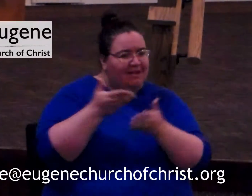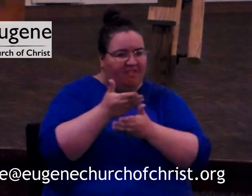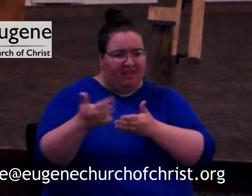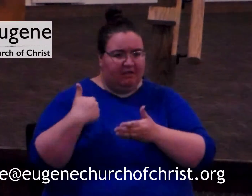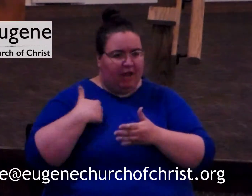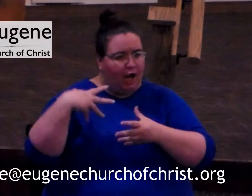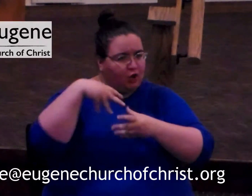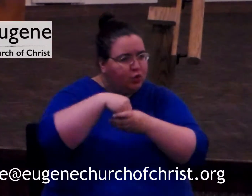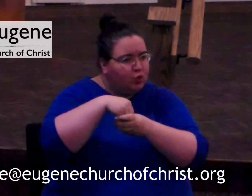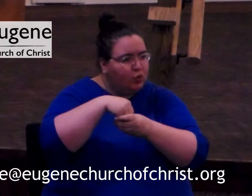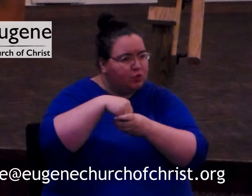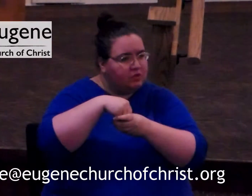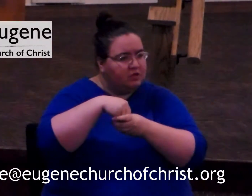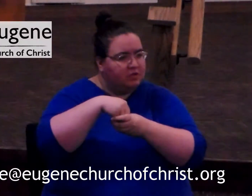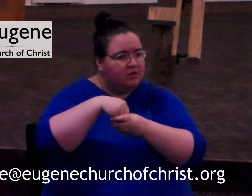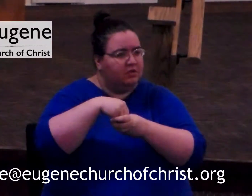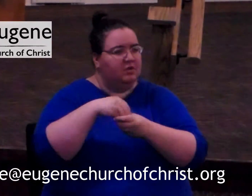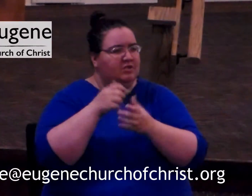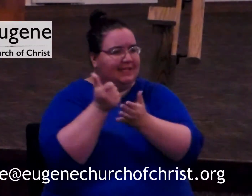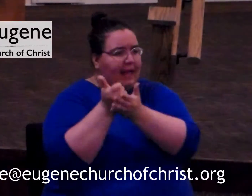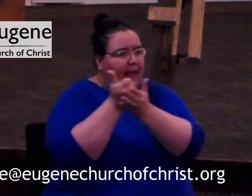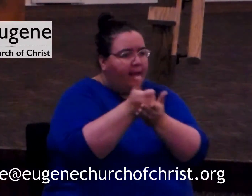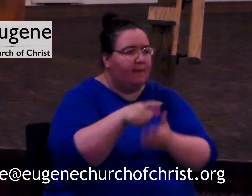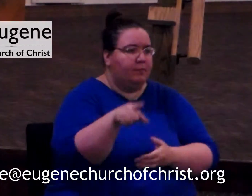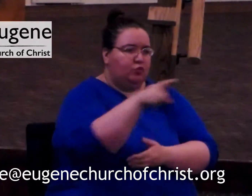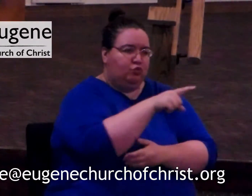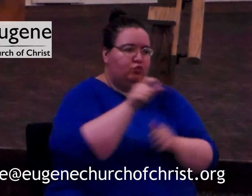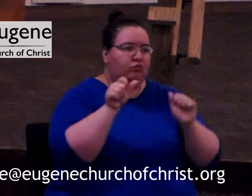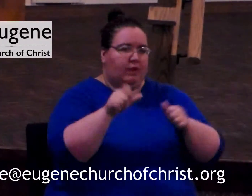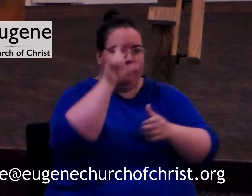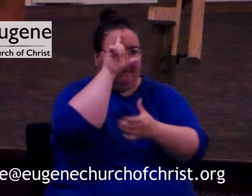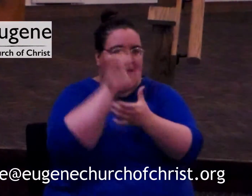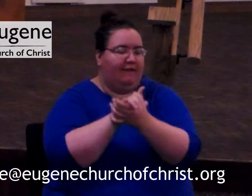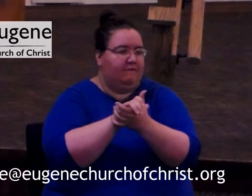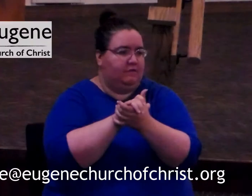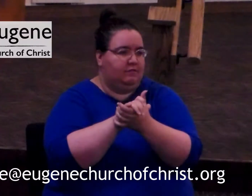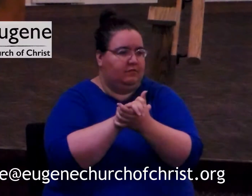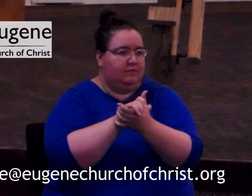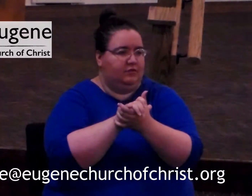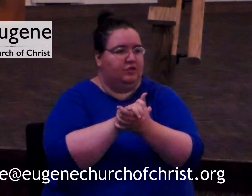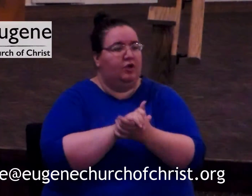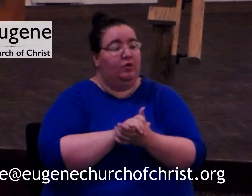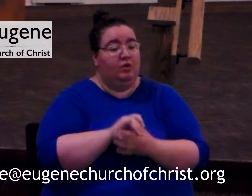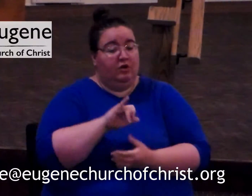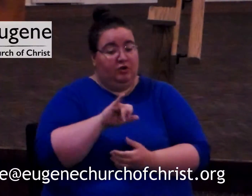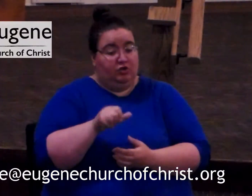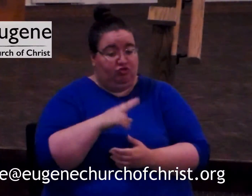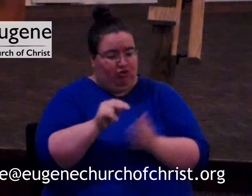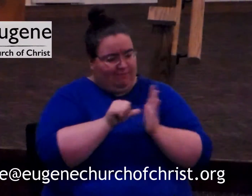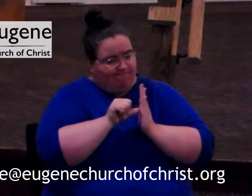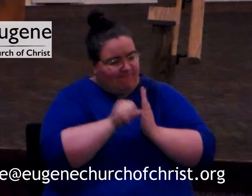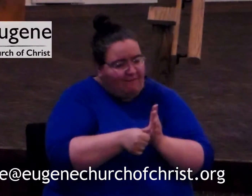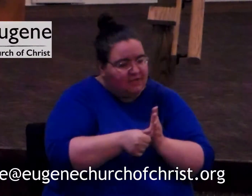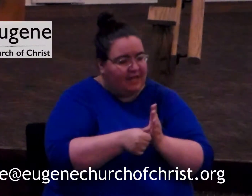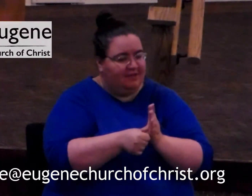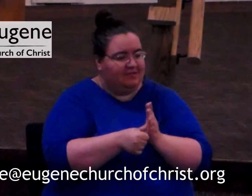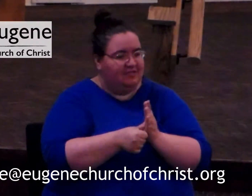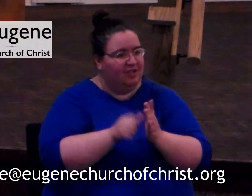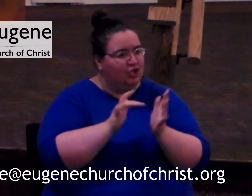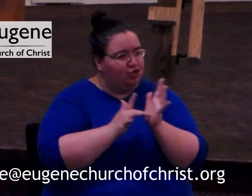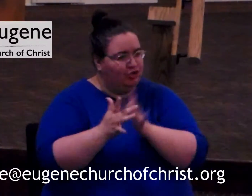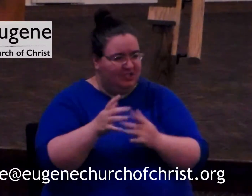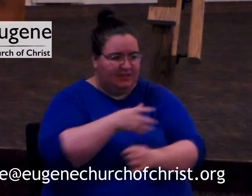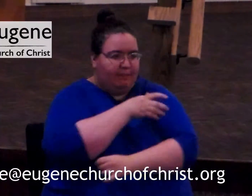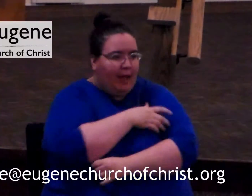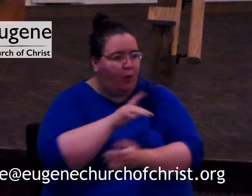book. And the biggest one up to this point in John is Lazarus being raised from the dead. So John is going to center in on the fact that it is Lazarus